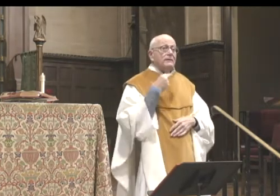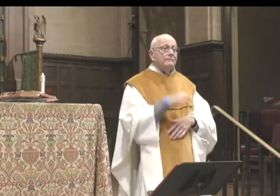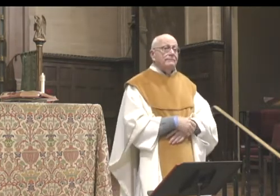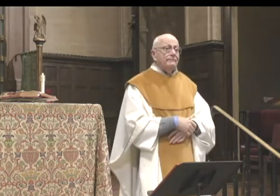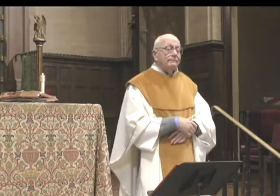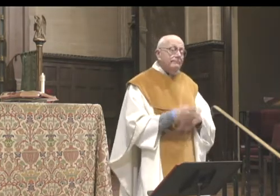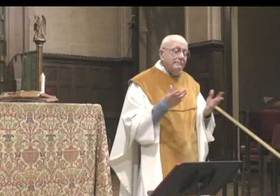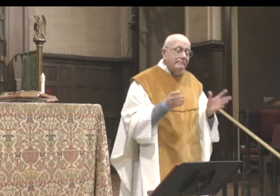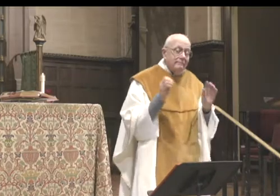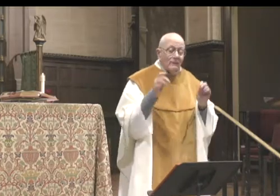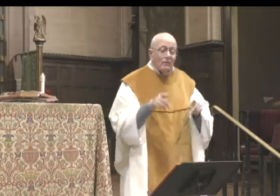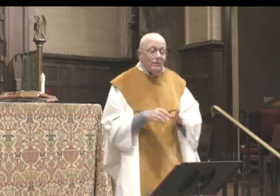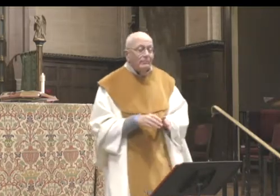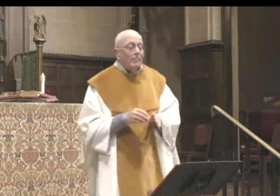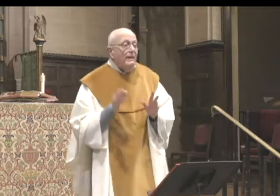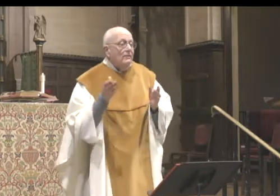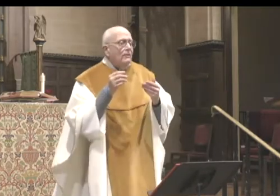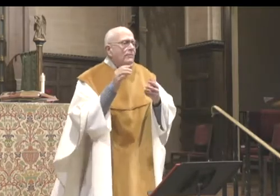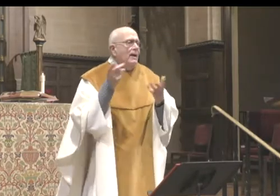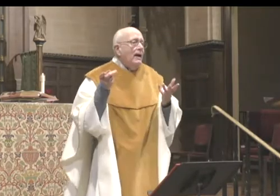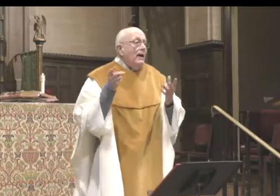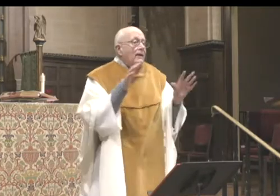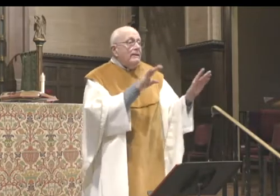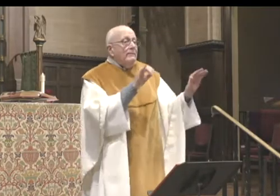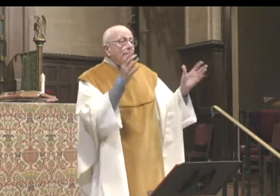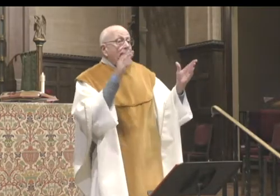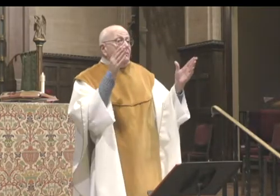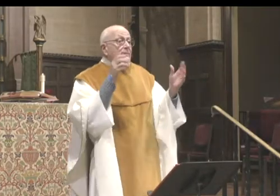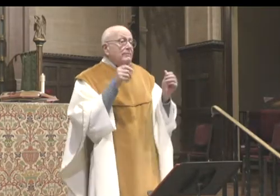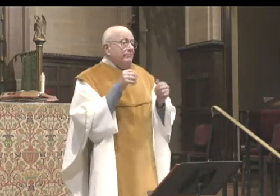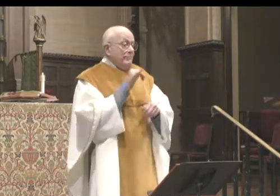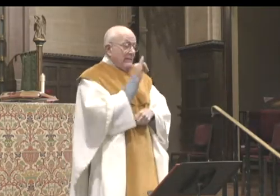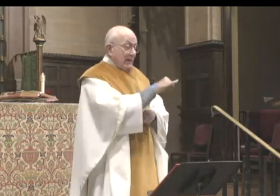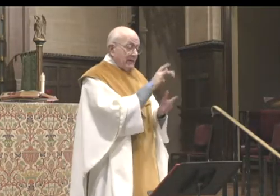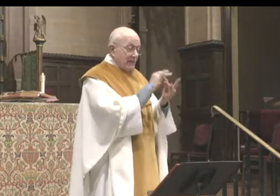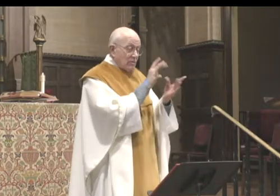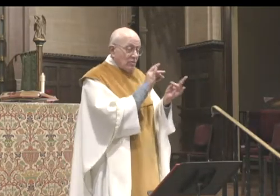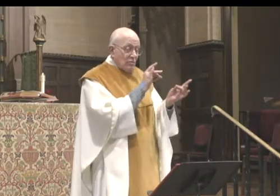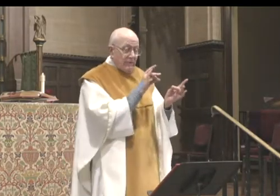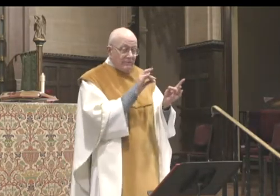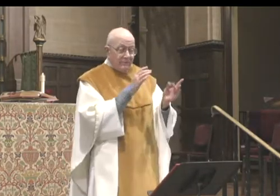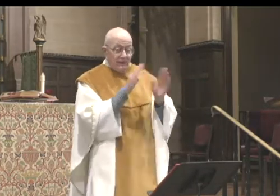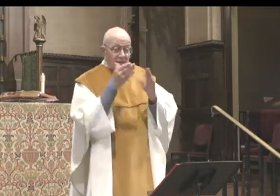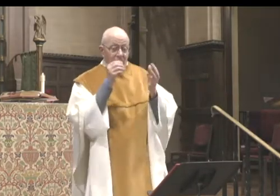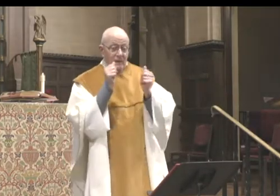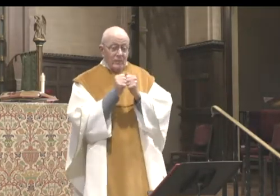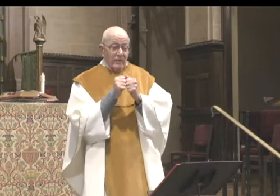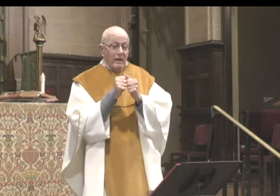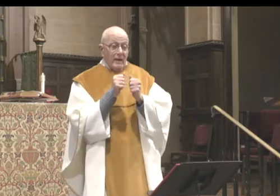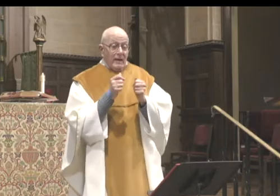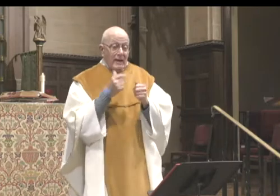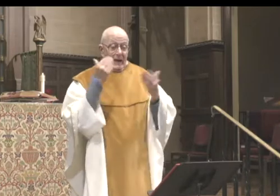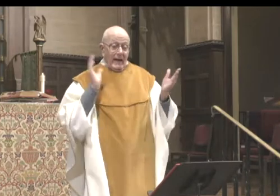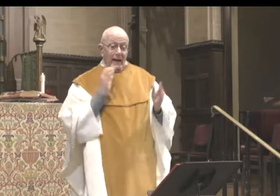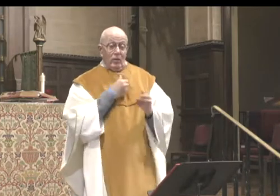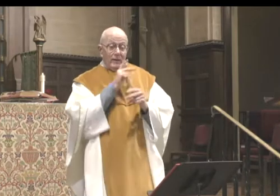it? It was a risk. Okay. So let me make a comparison, that story,